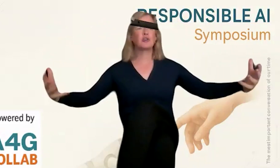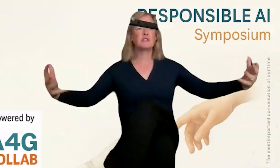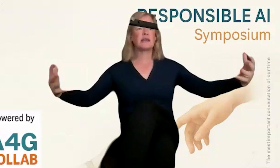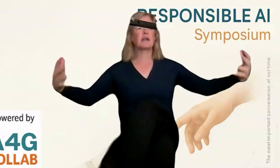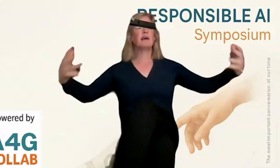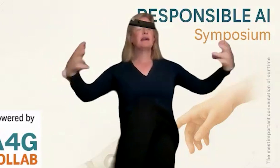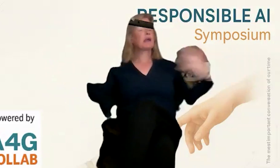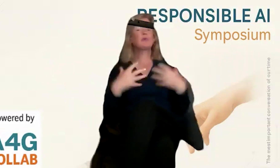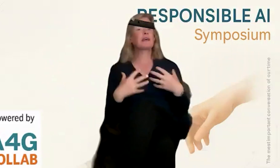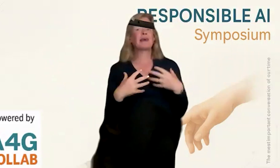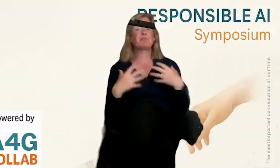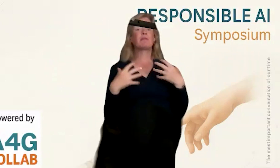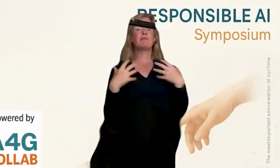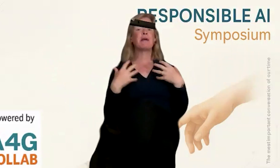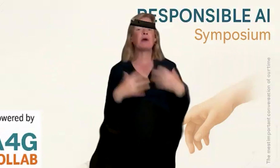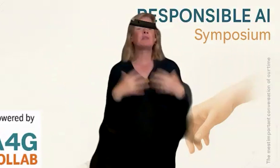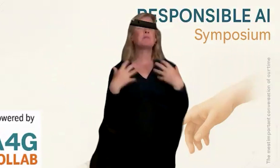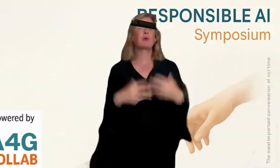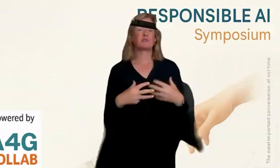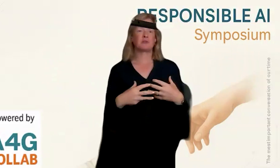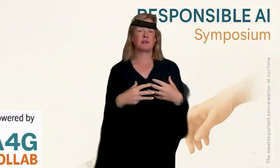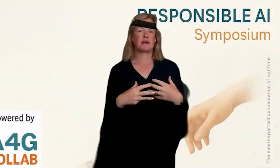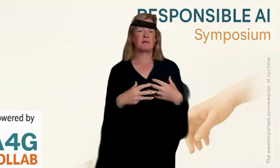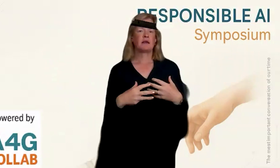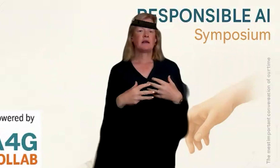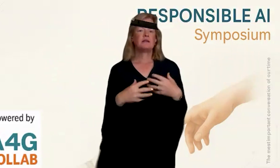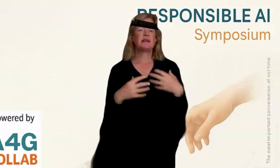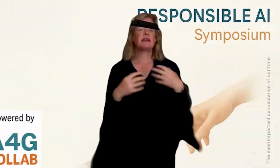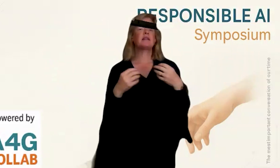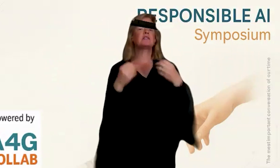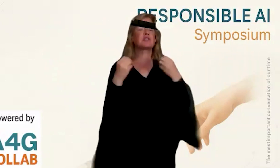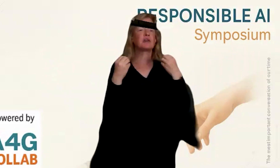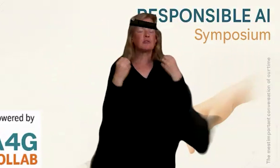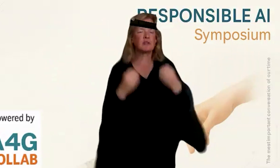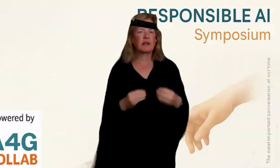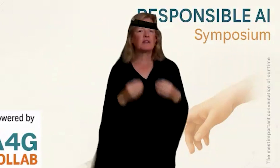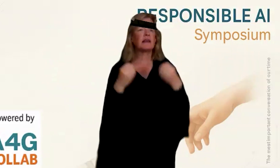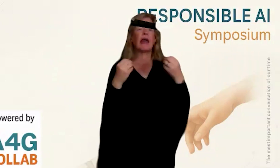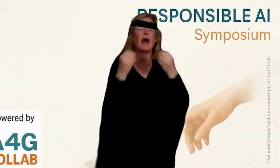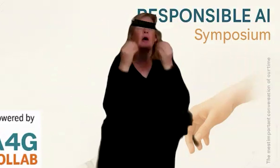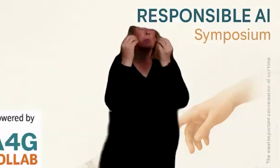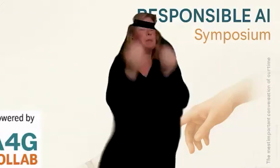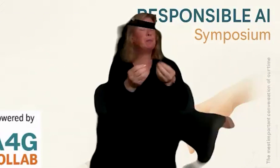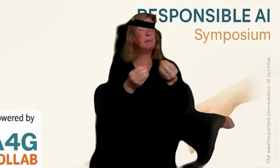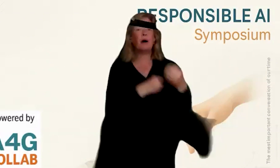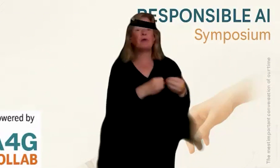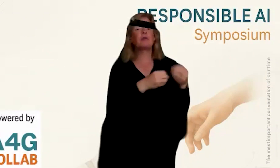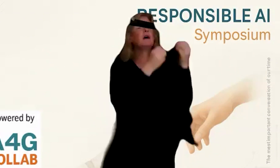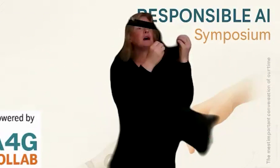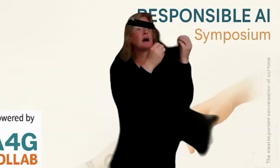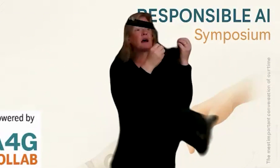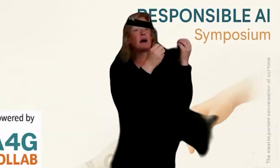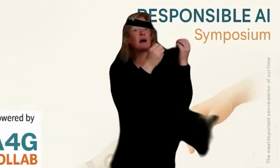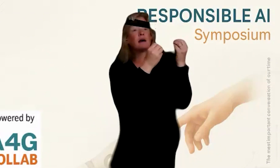public good data, here we're looking at profoundly personal data that is clearly